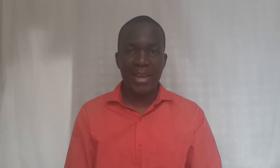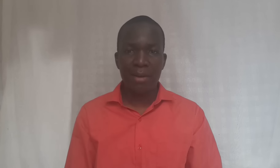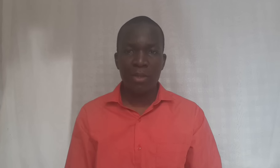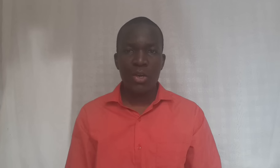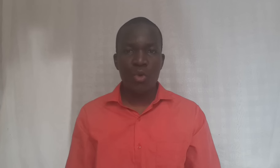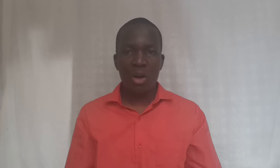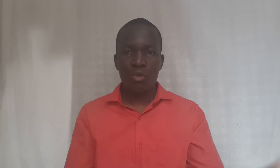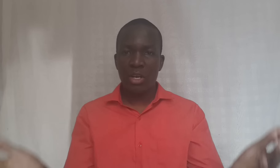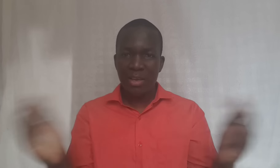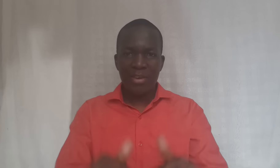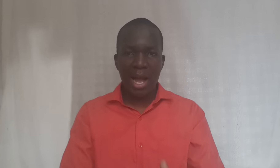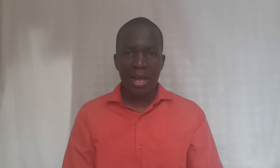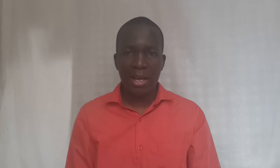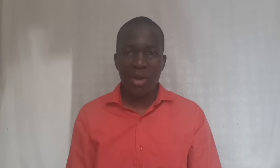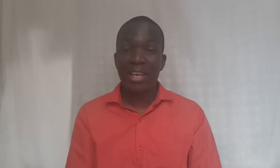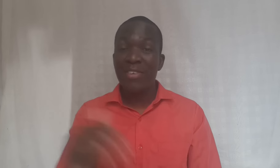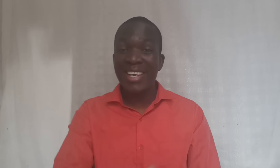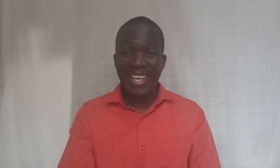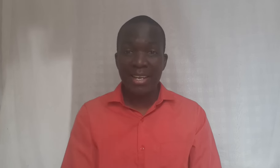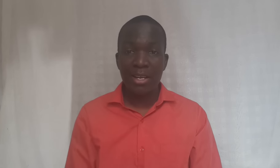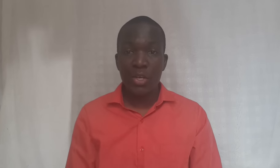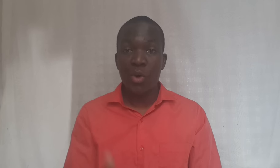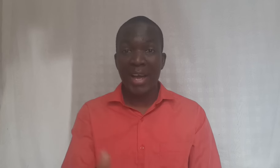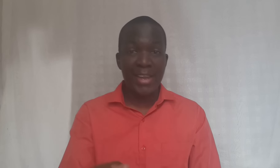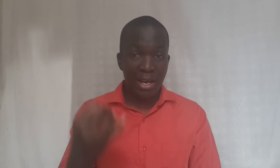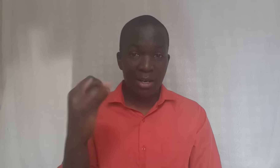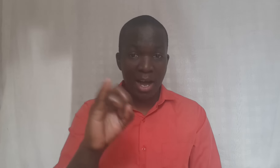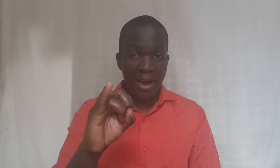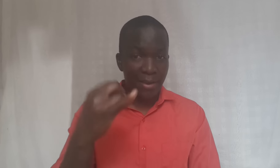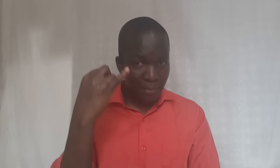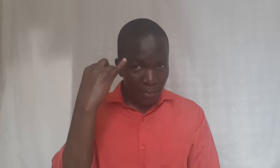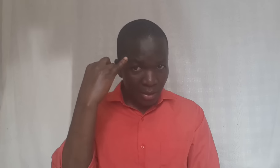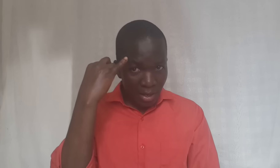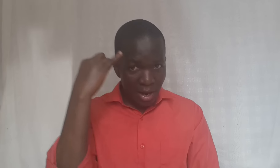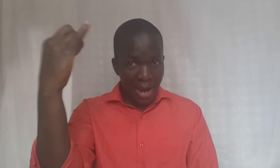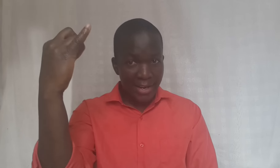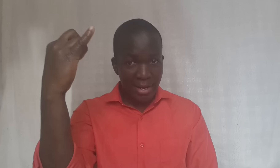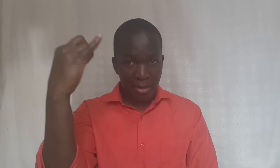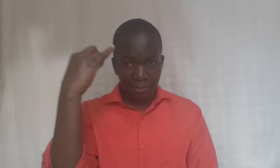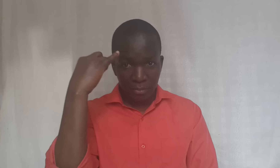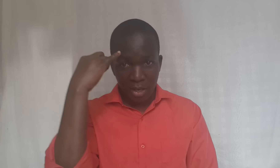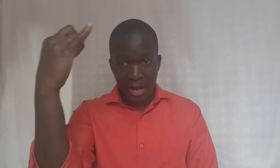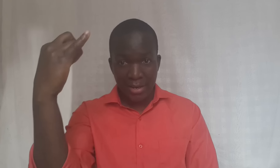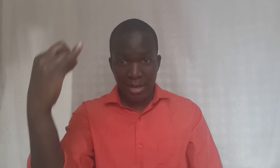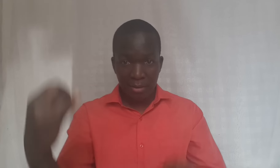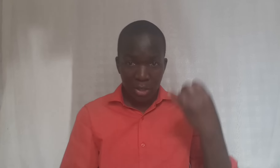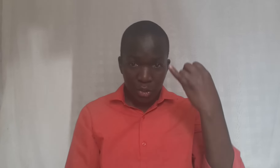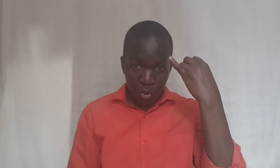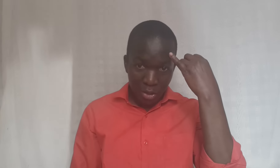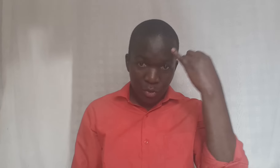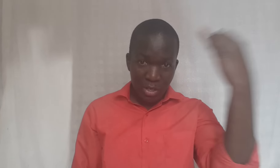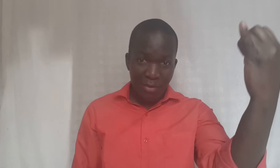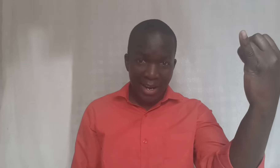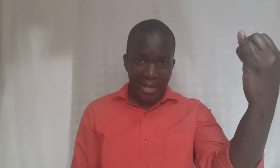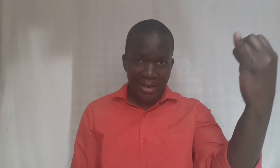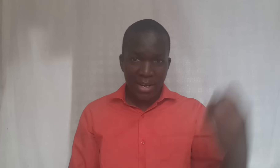idea. You are giving in your idea. Idea. So you give an idea,